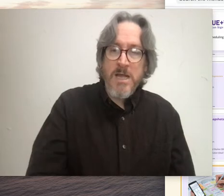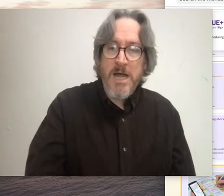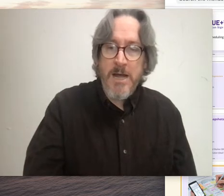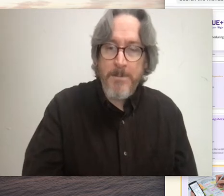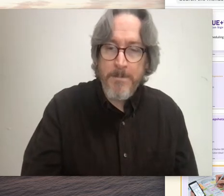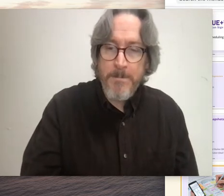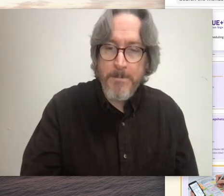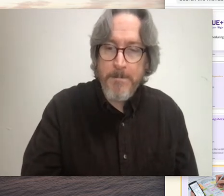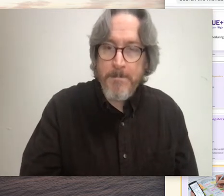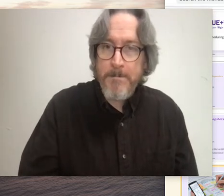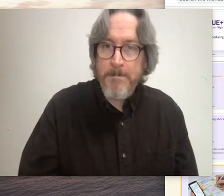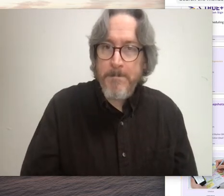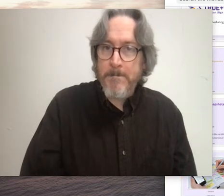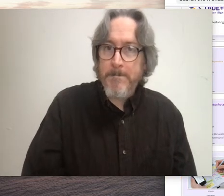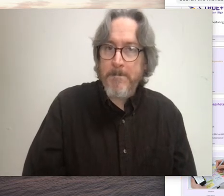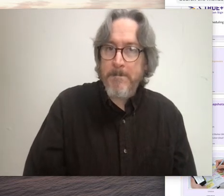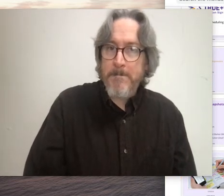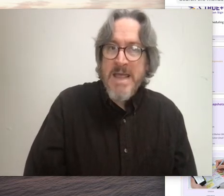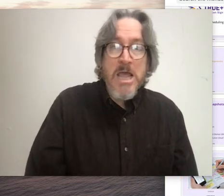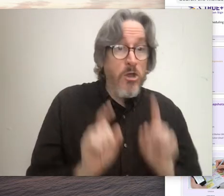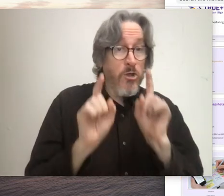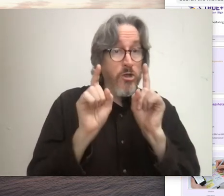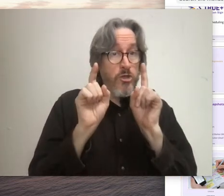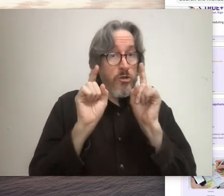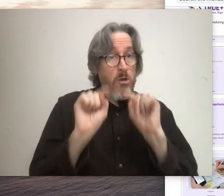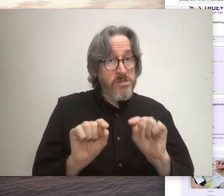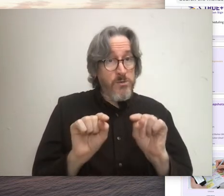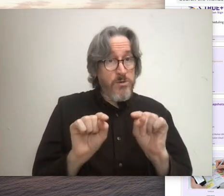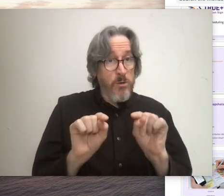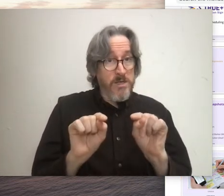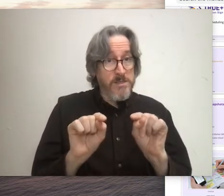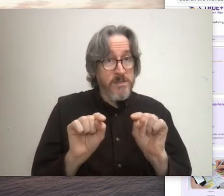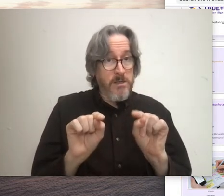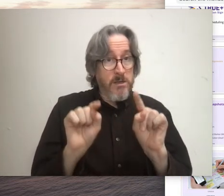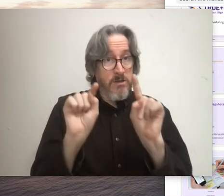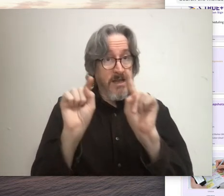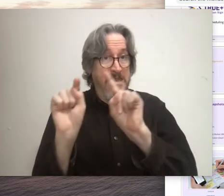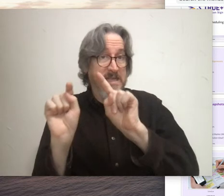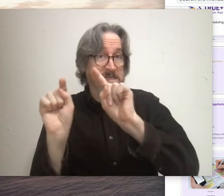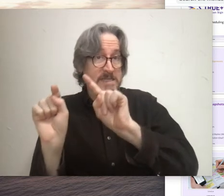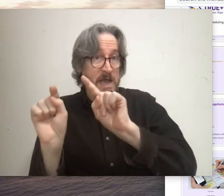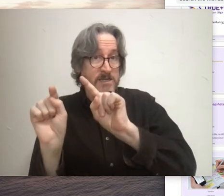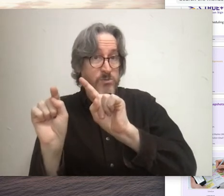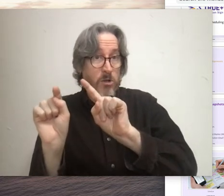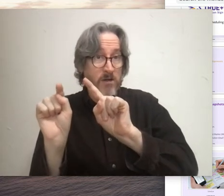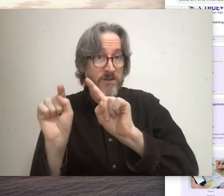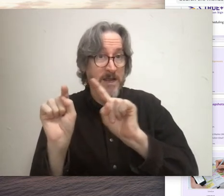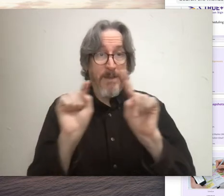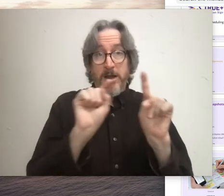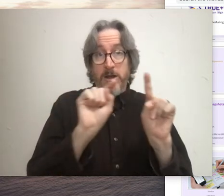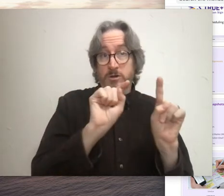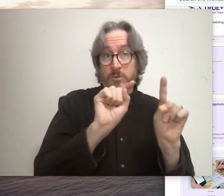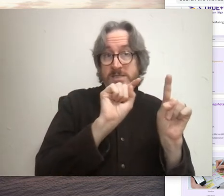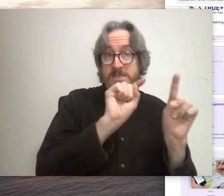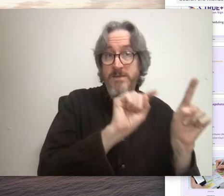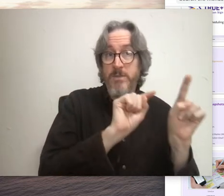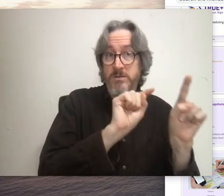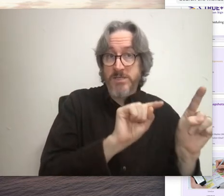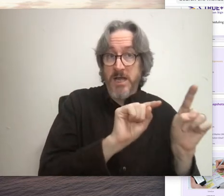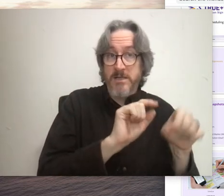You'll also notice that these signs will often get paired